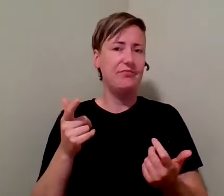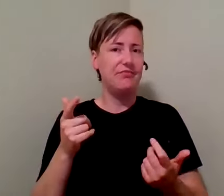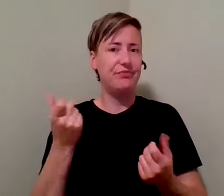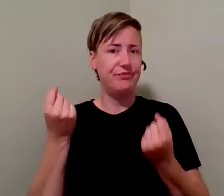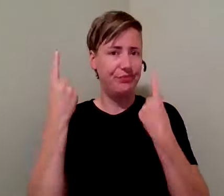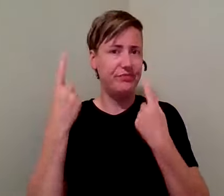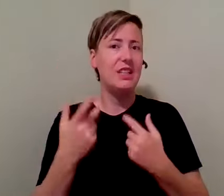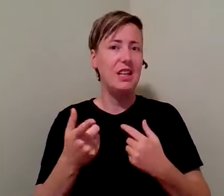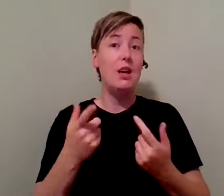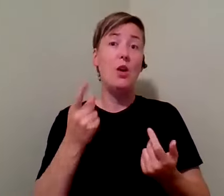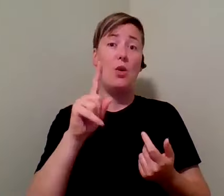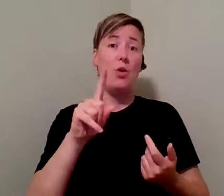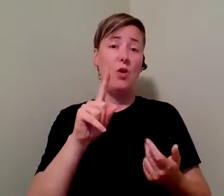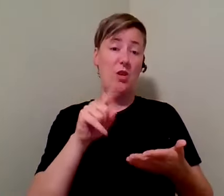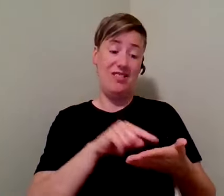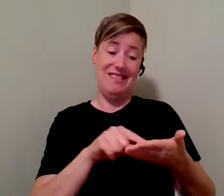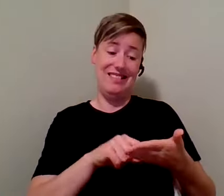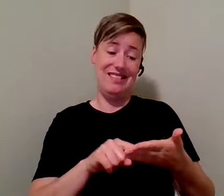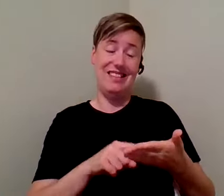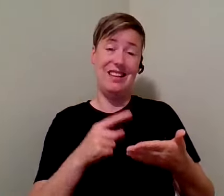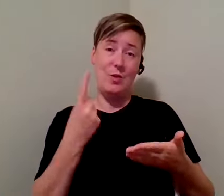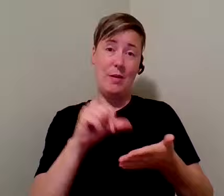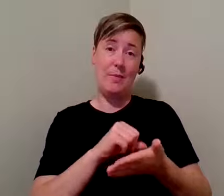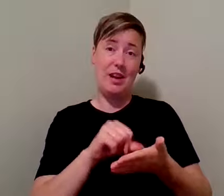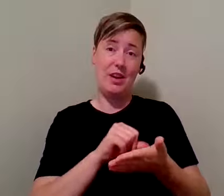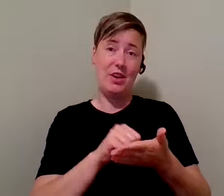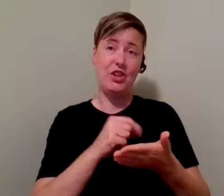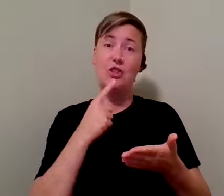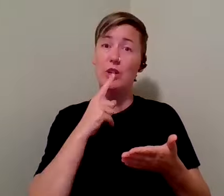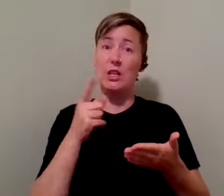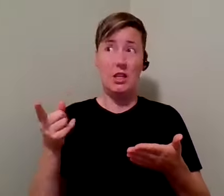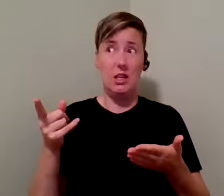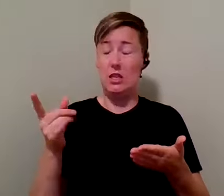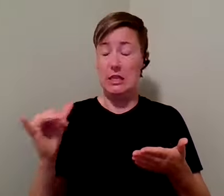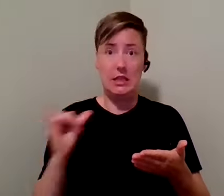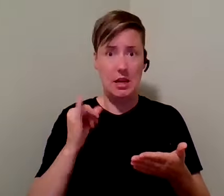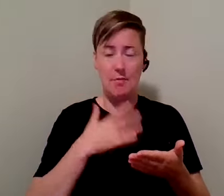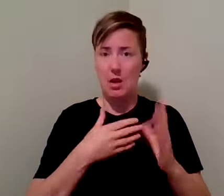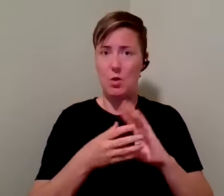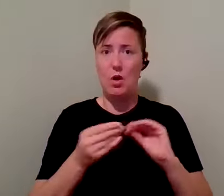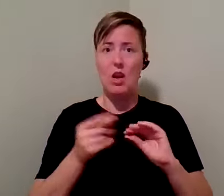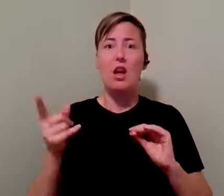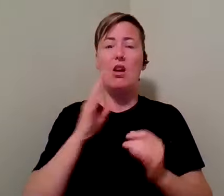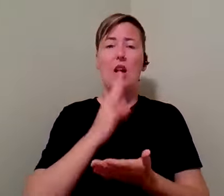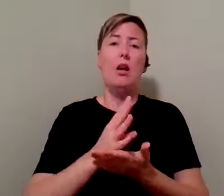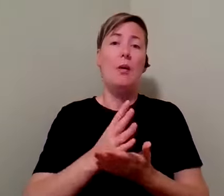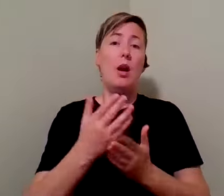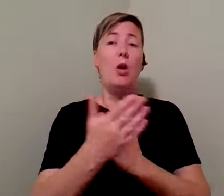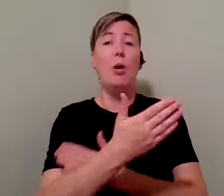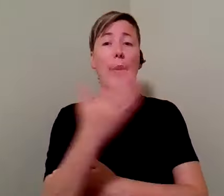story, Dr. Bob really, he wrote my story. He talked about waking up and so sick that he would